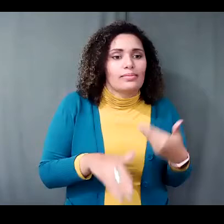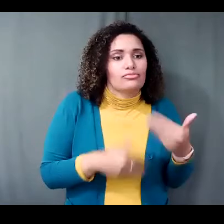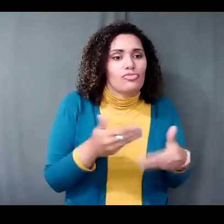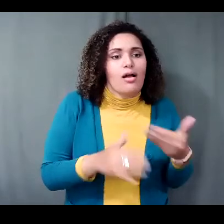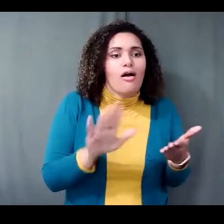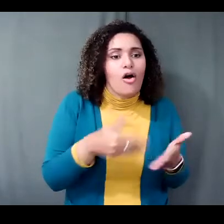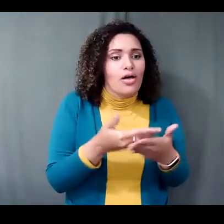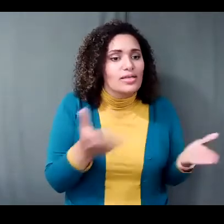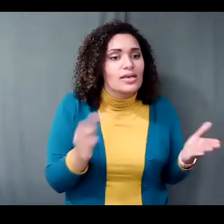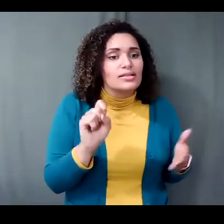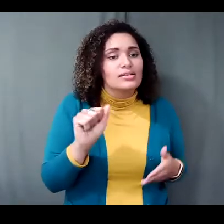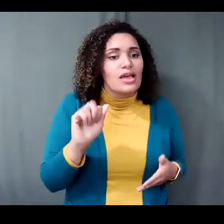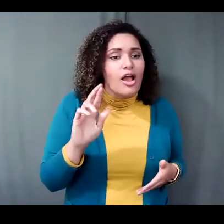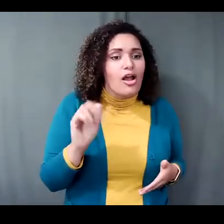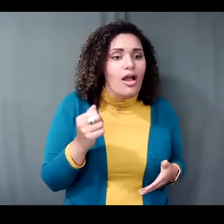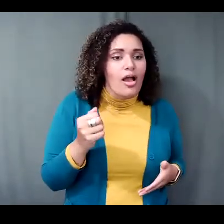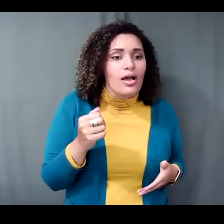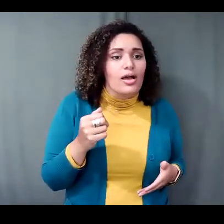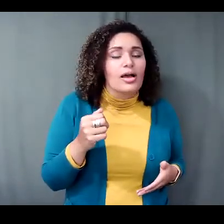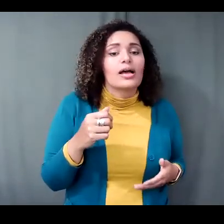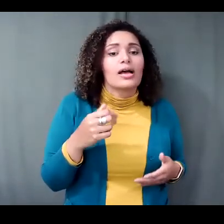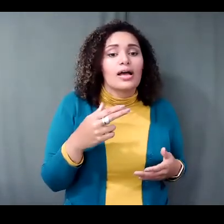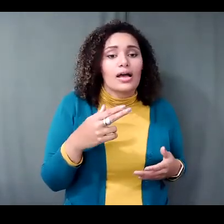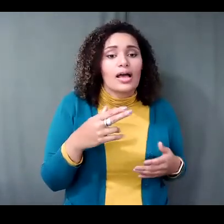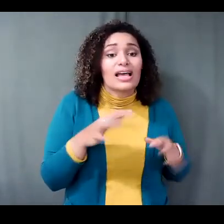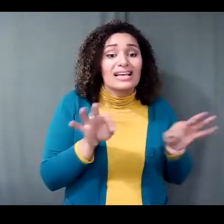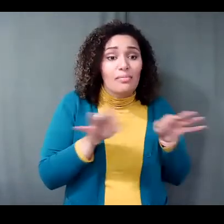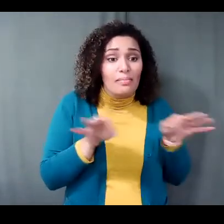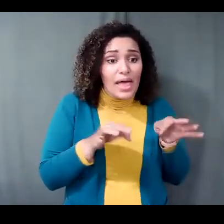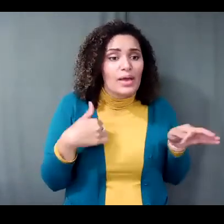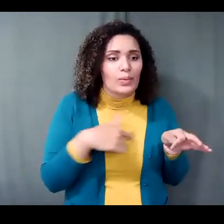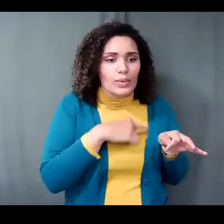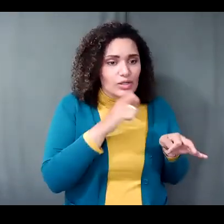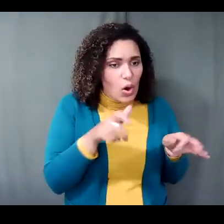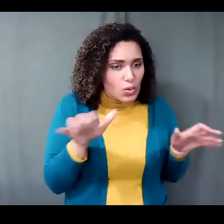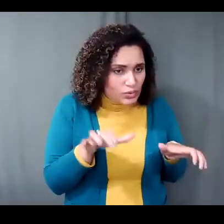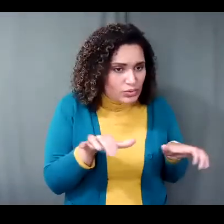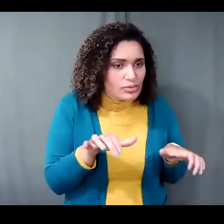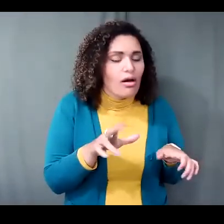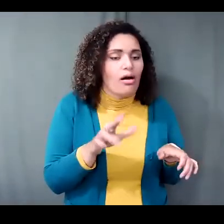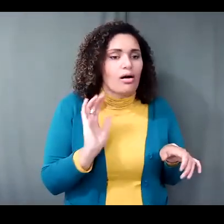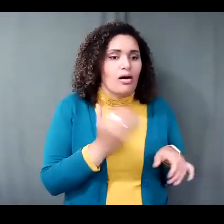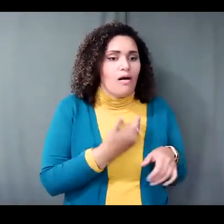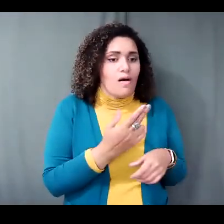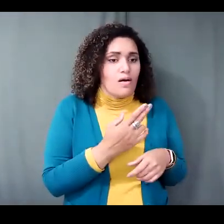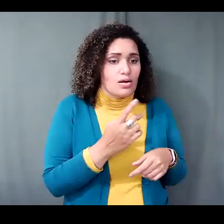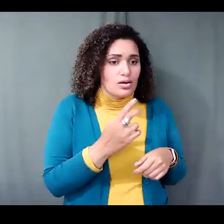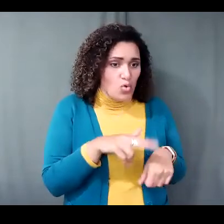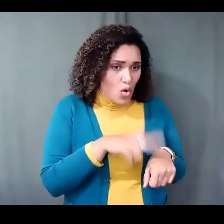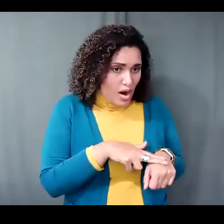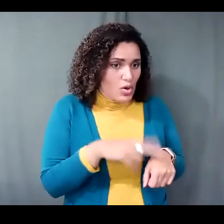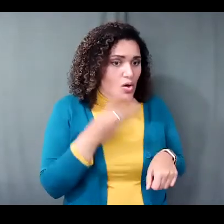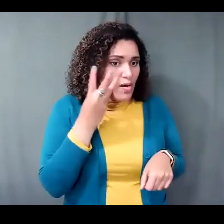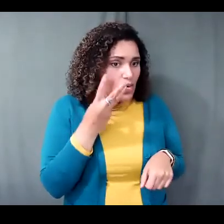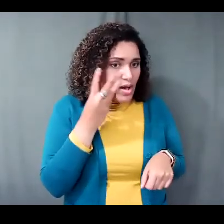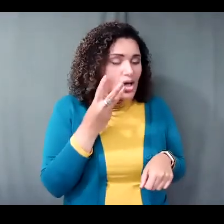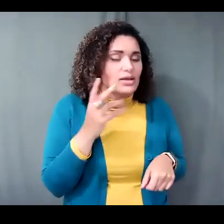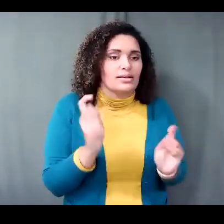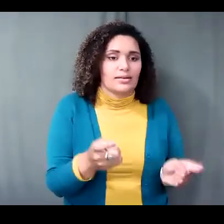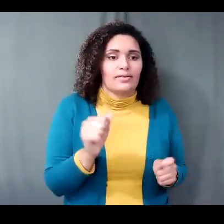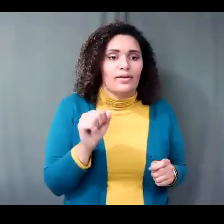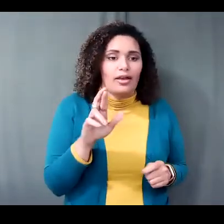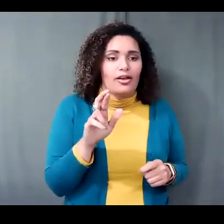talked about that we don't do with our regular wine. When you give it temperature change and give it air, it blows